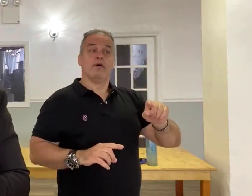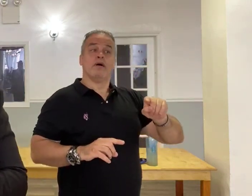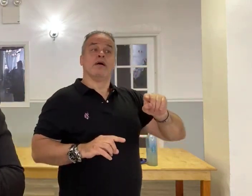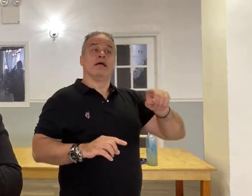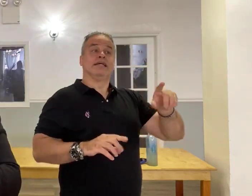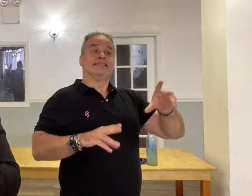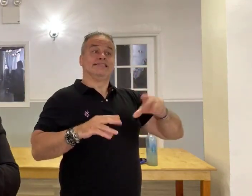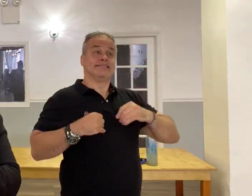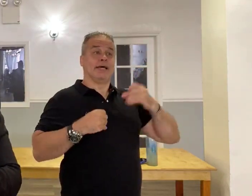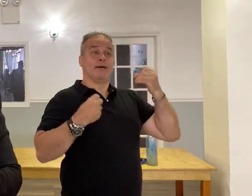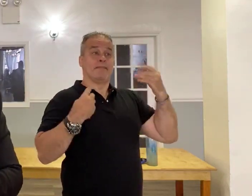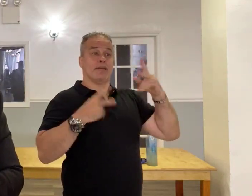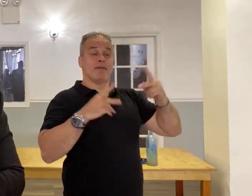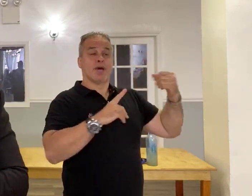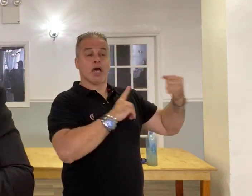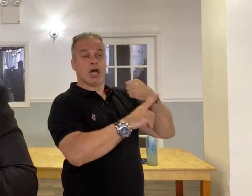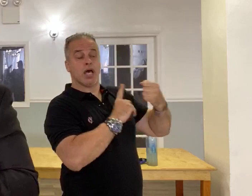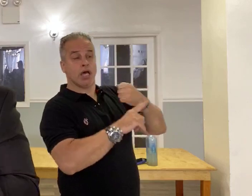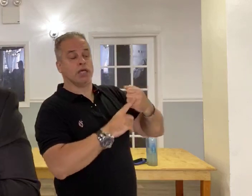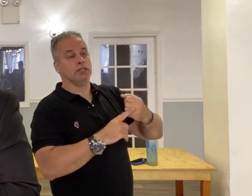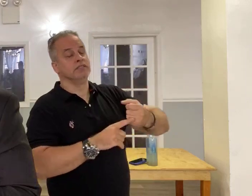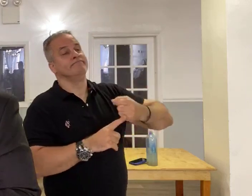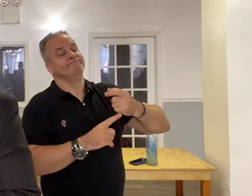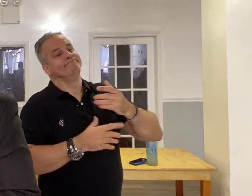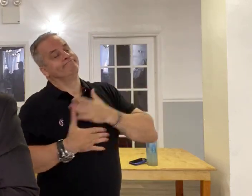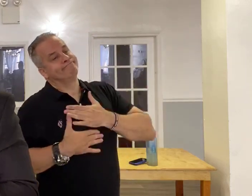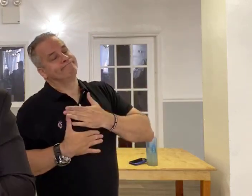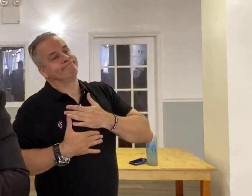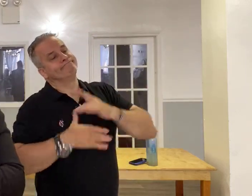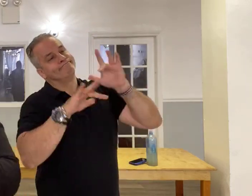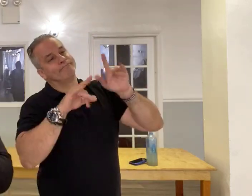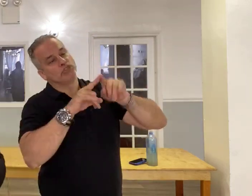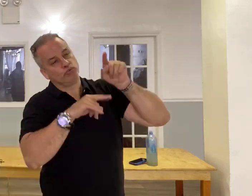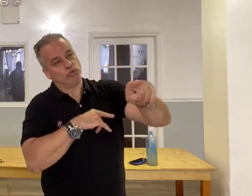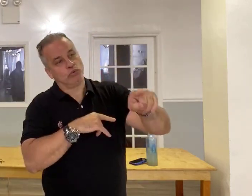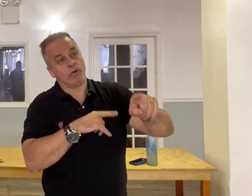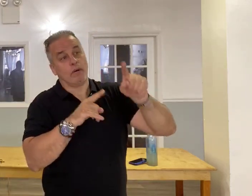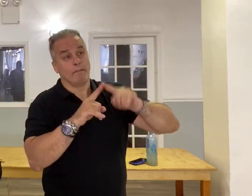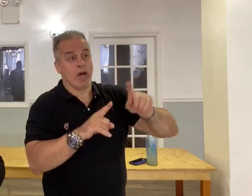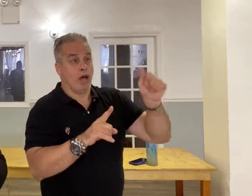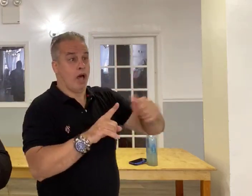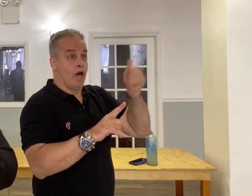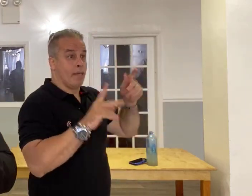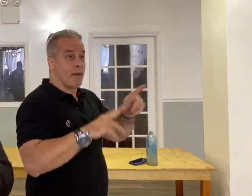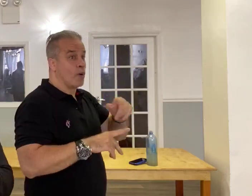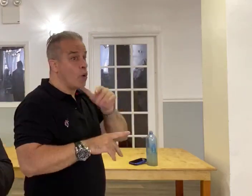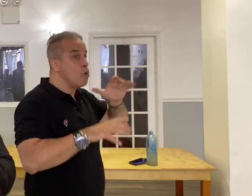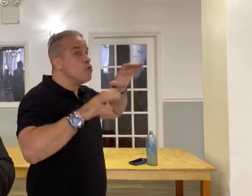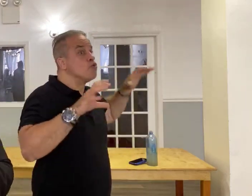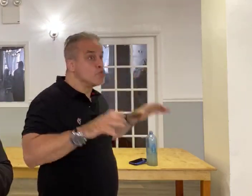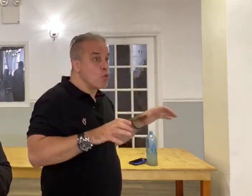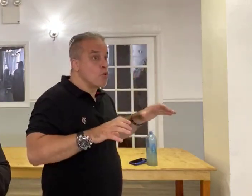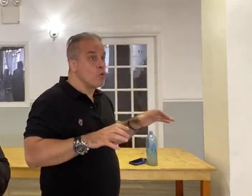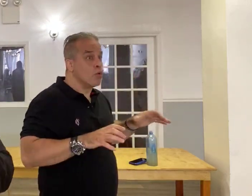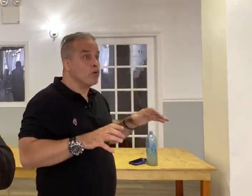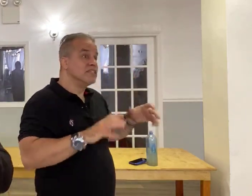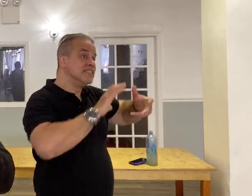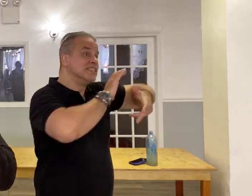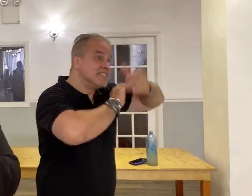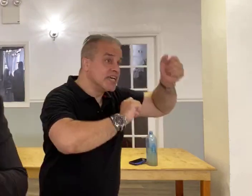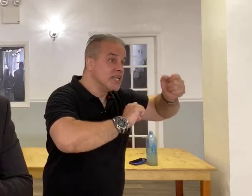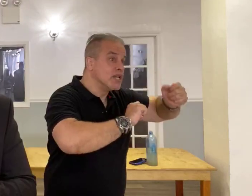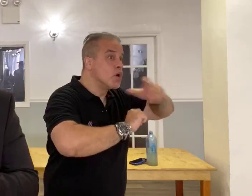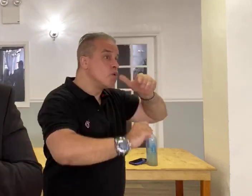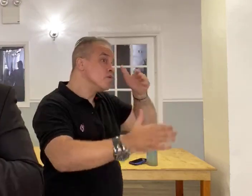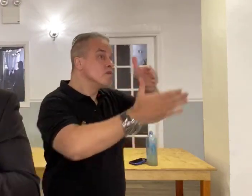going to happen. Offenses must come. People are going to get hurt and so on. But woe unto the person who